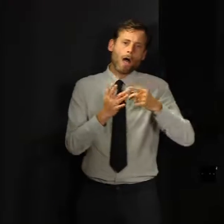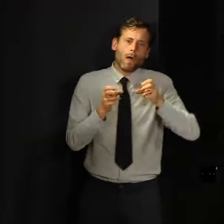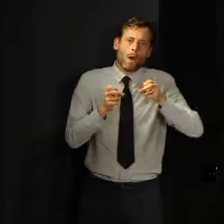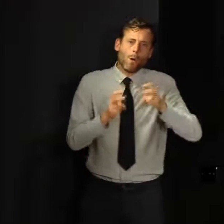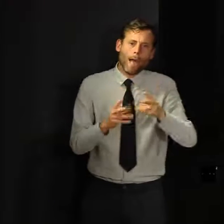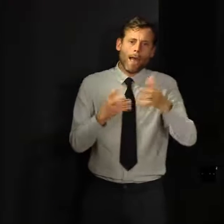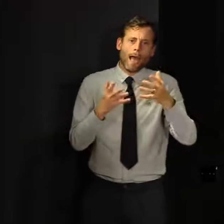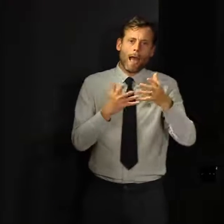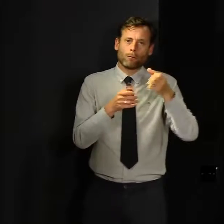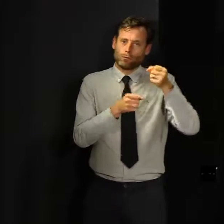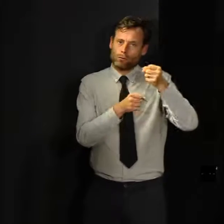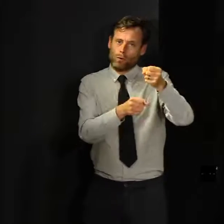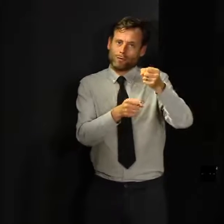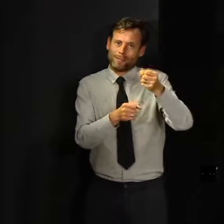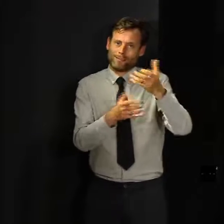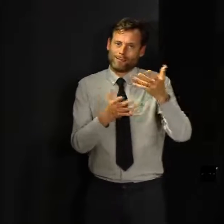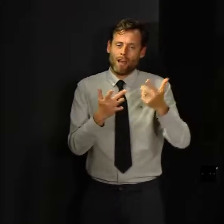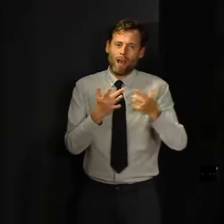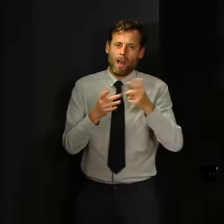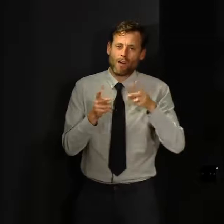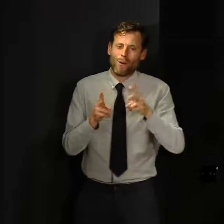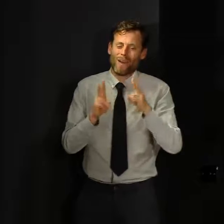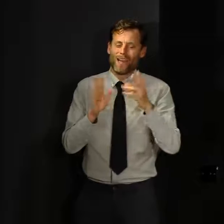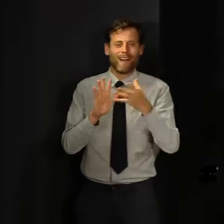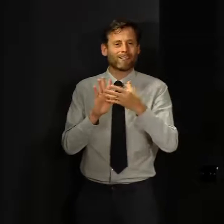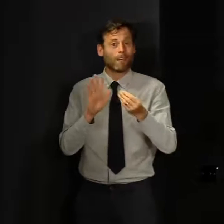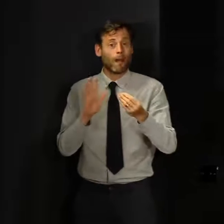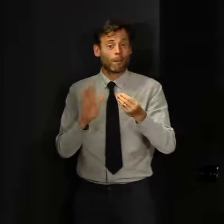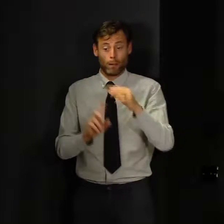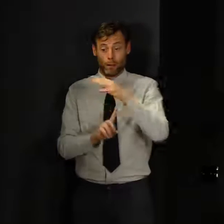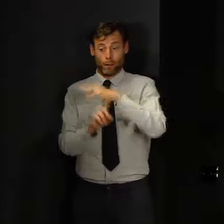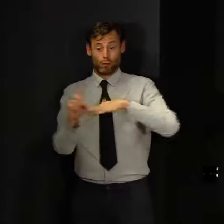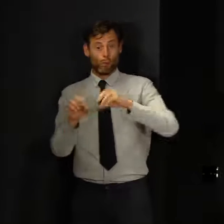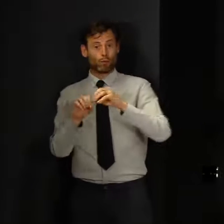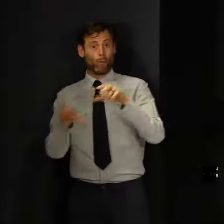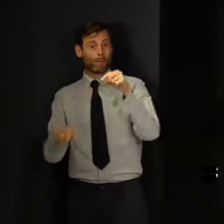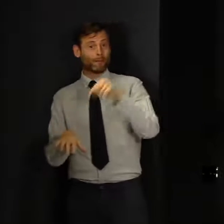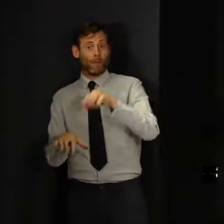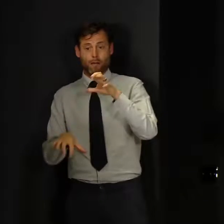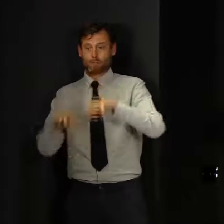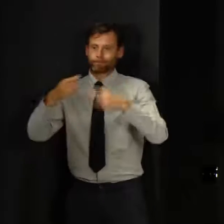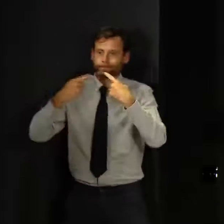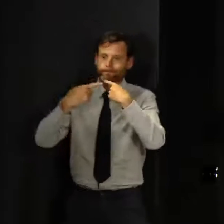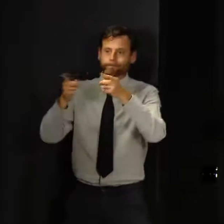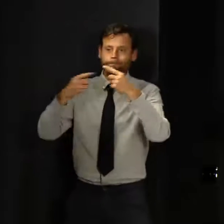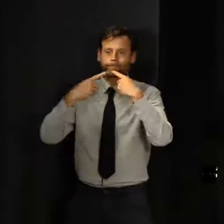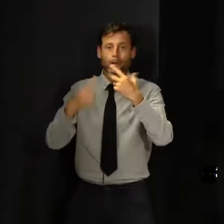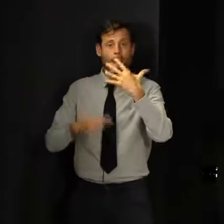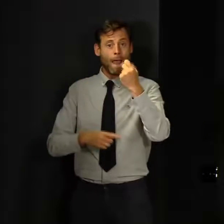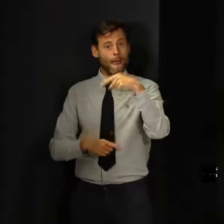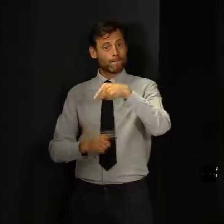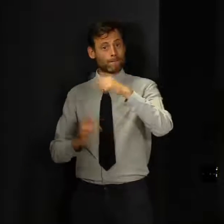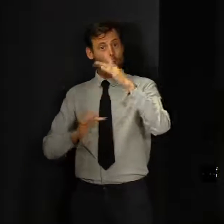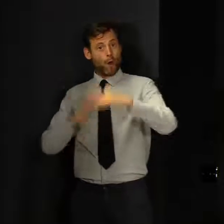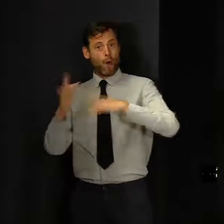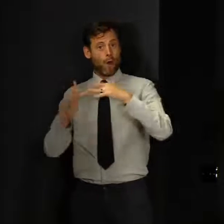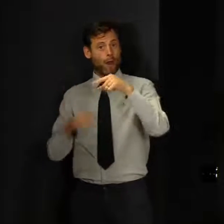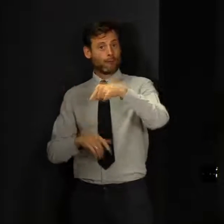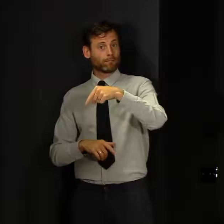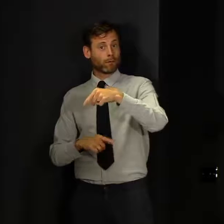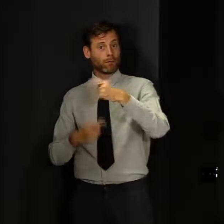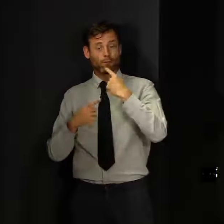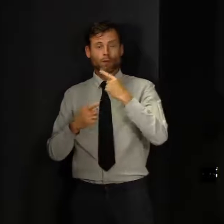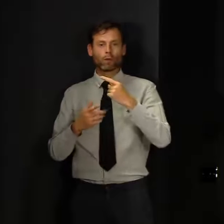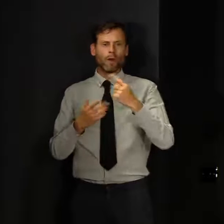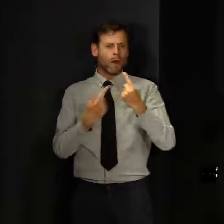their voices heard on this vital issue, including, for example, through social media. There are a number of online protests being set up by engaging with